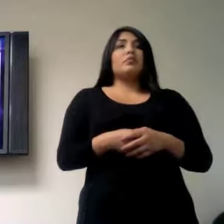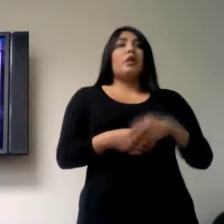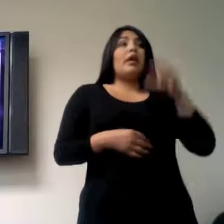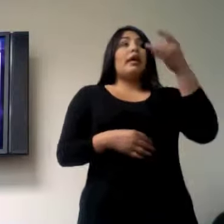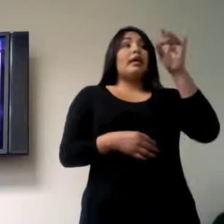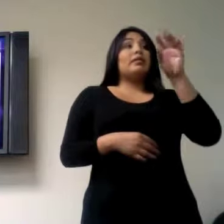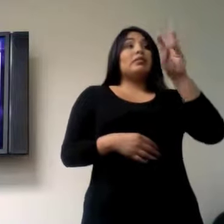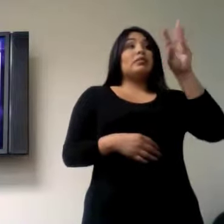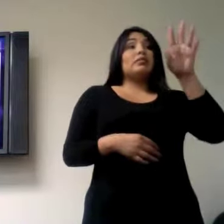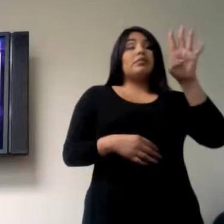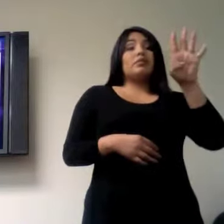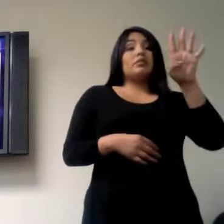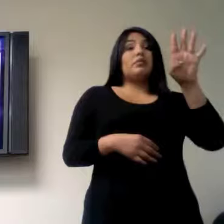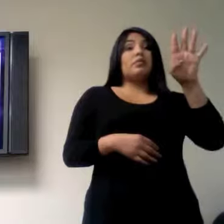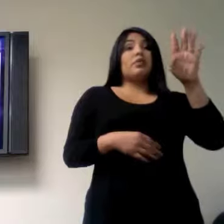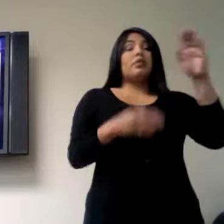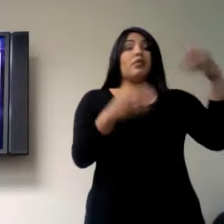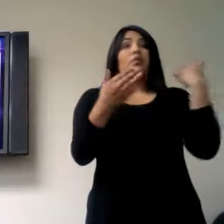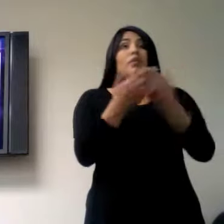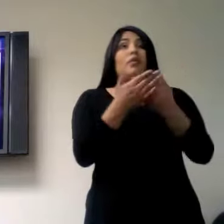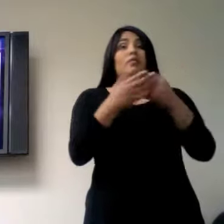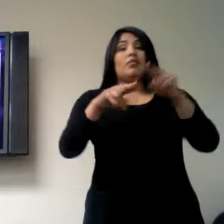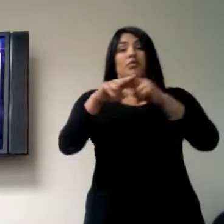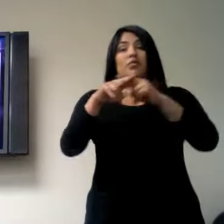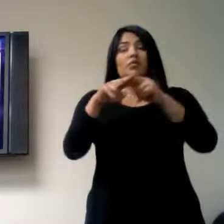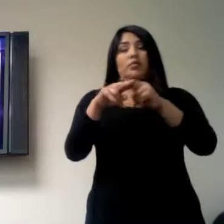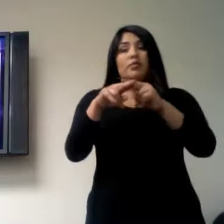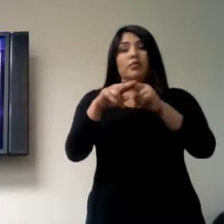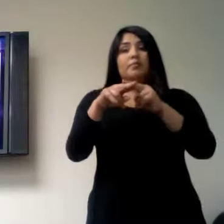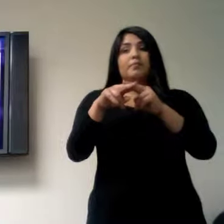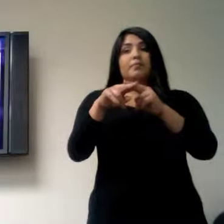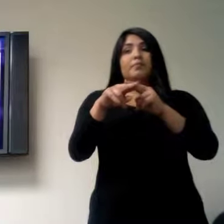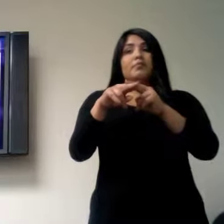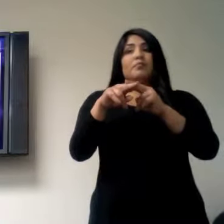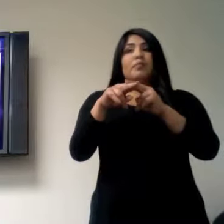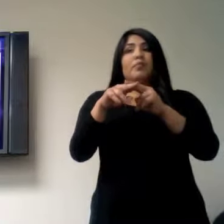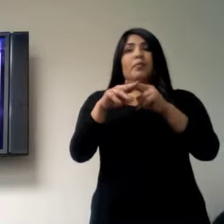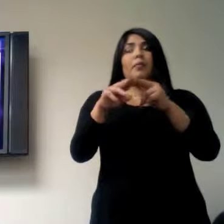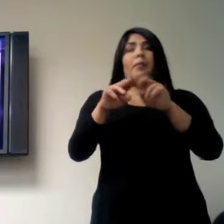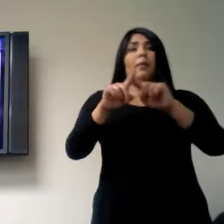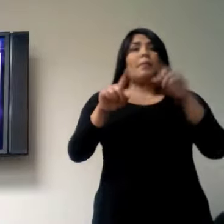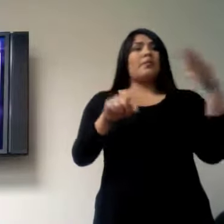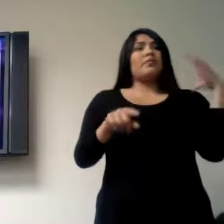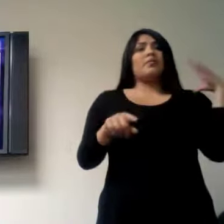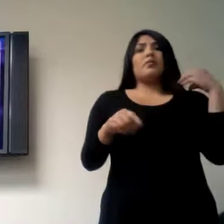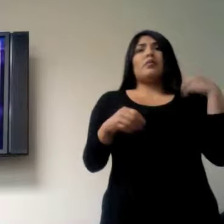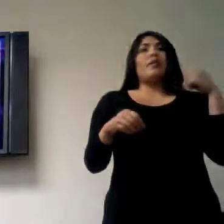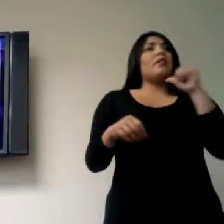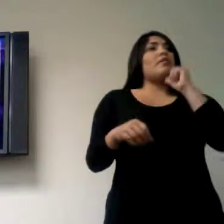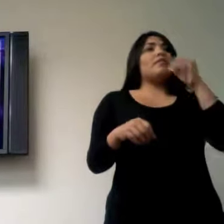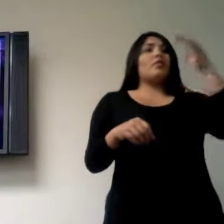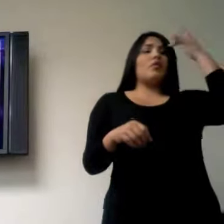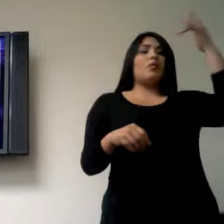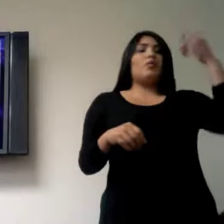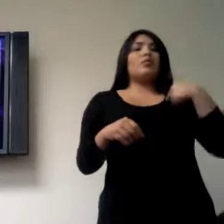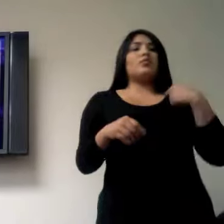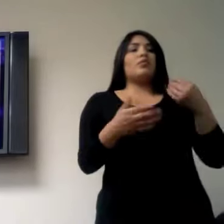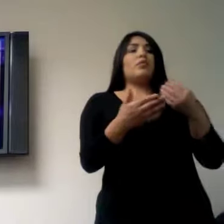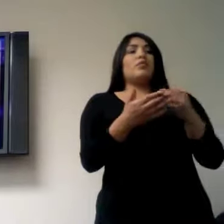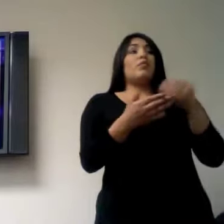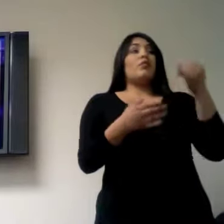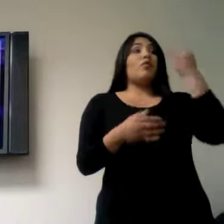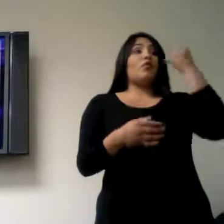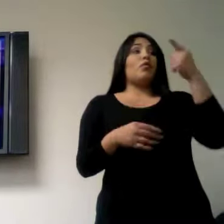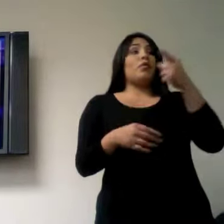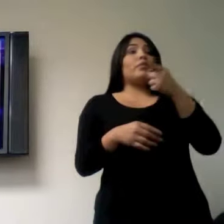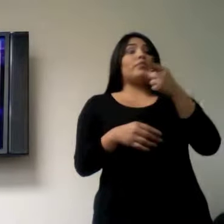arrived at the Rock Island train station, but Colonel Johnson had no quarters for them on the island. It was February